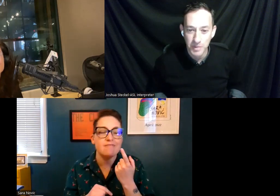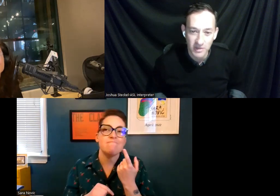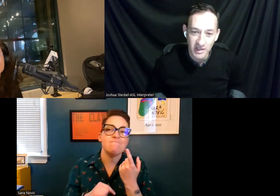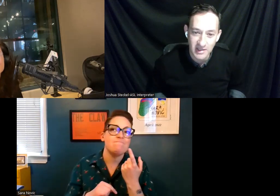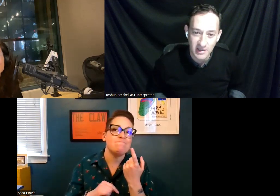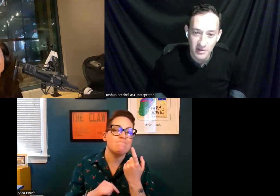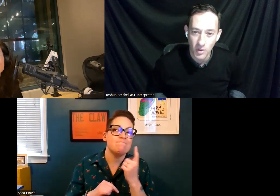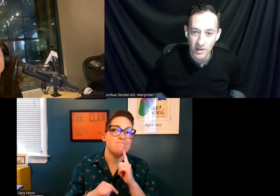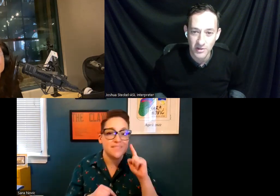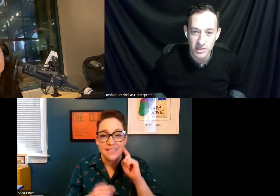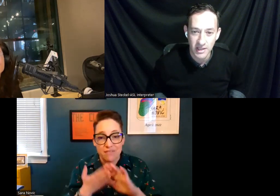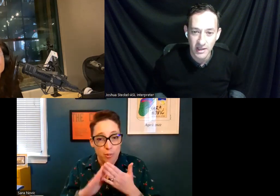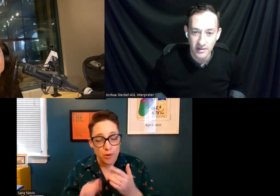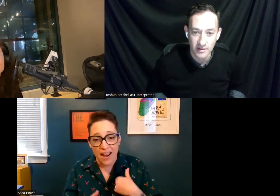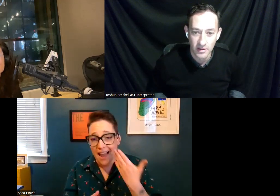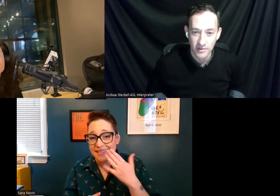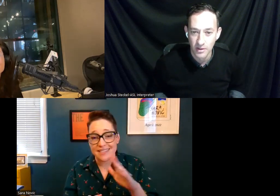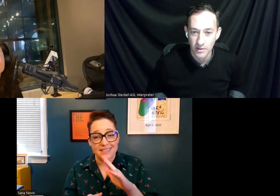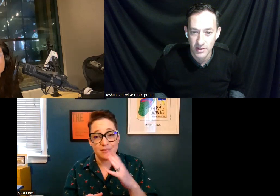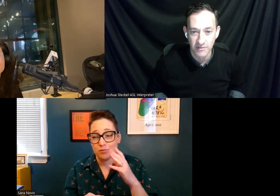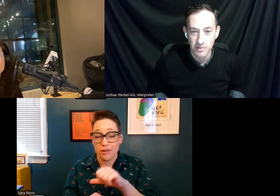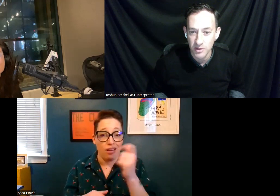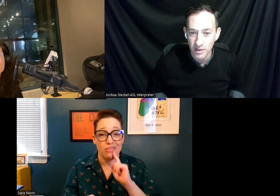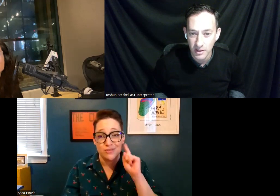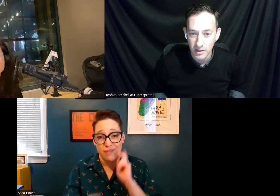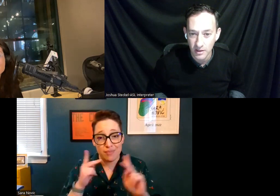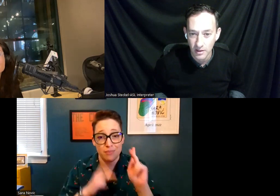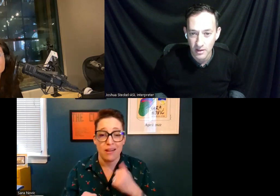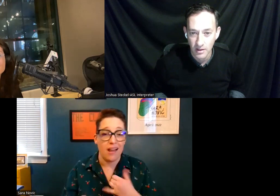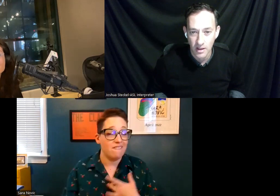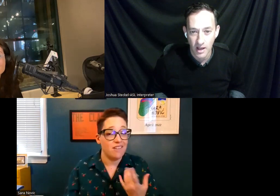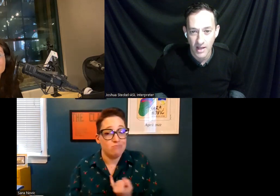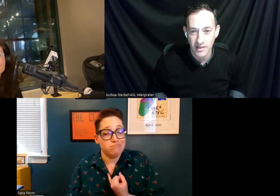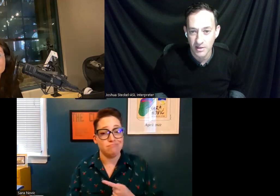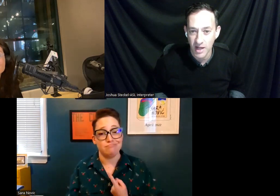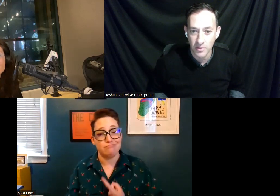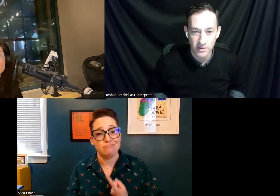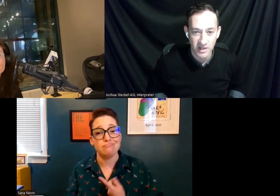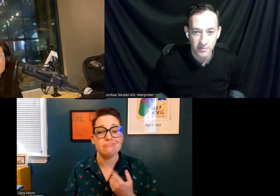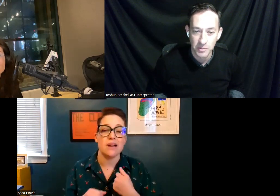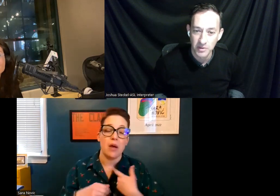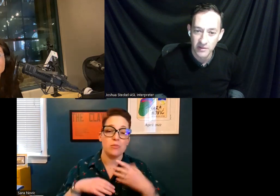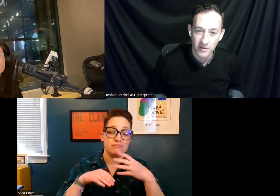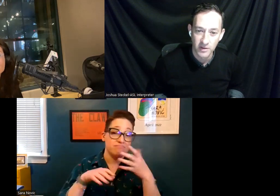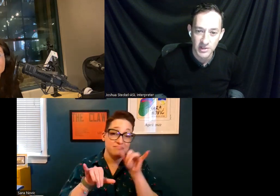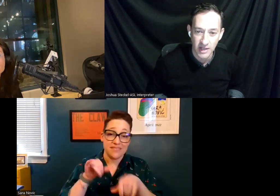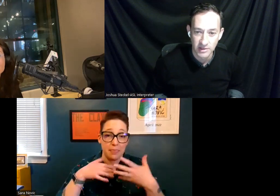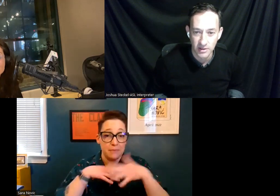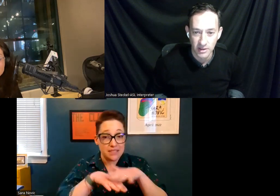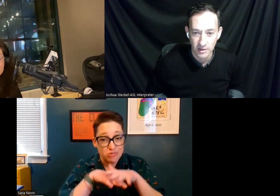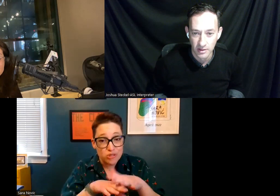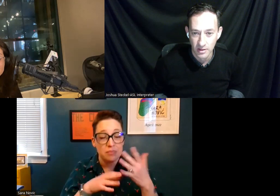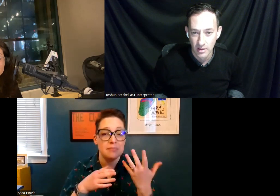But really, I didn't quite understand the deaf community. I didn't interact with other deaf people, and I felt very